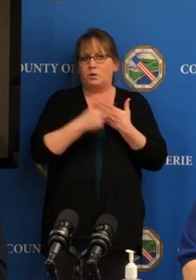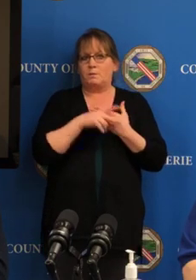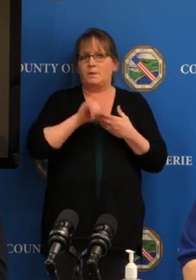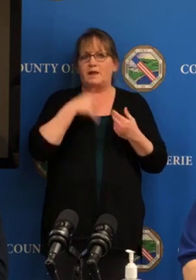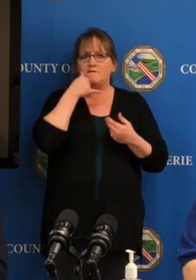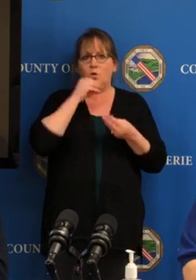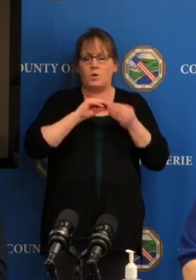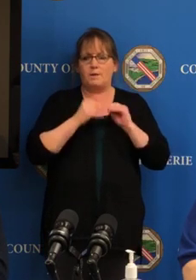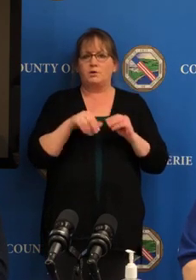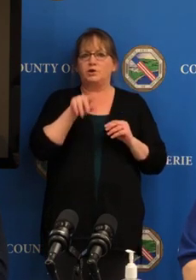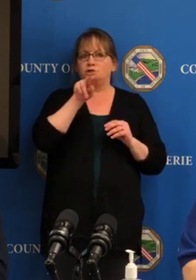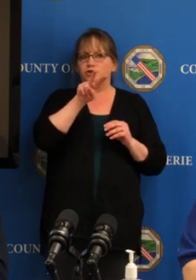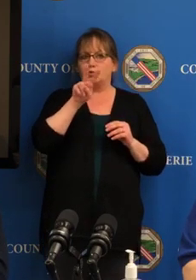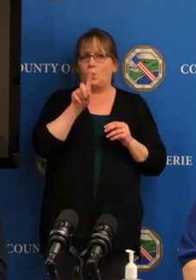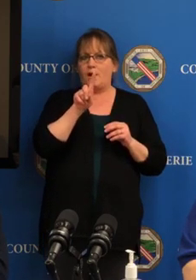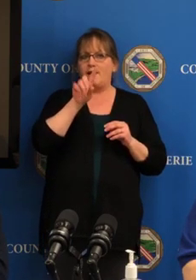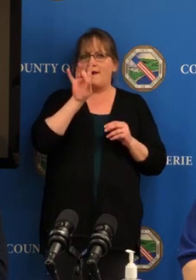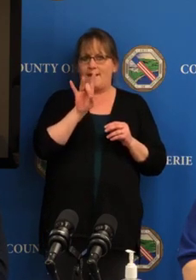number is